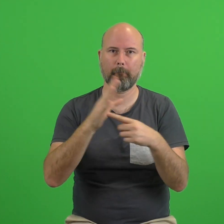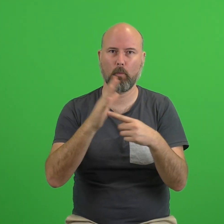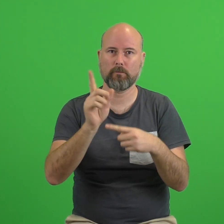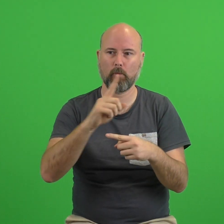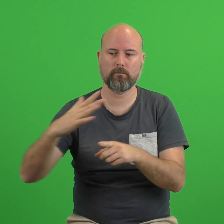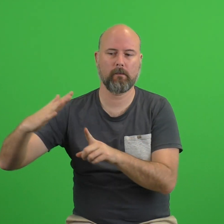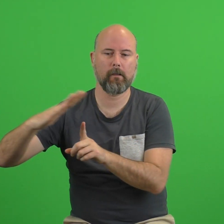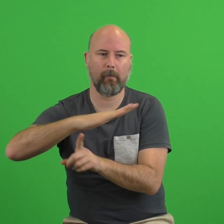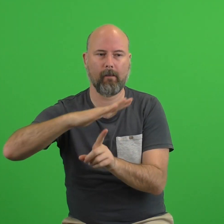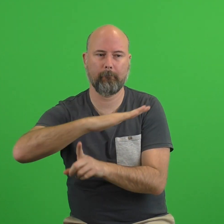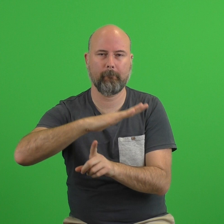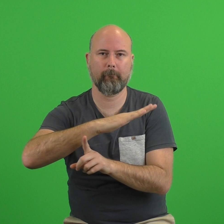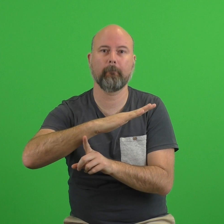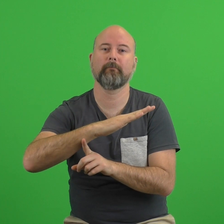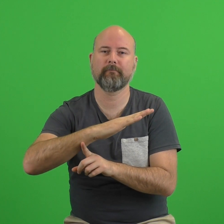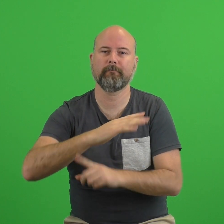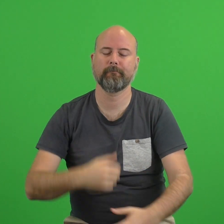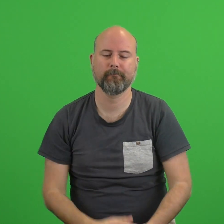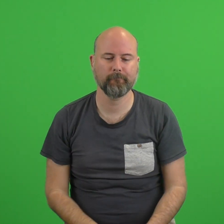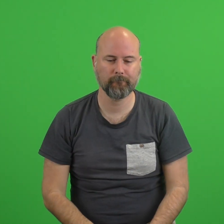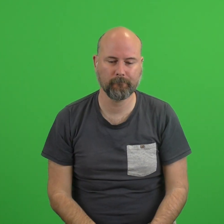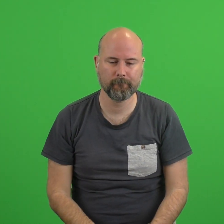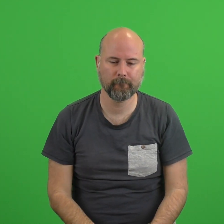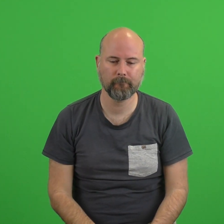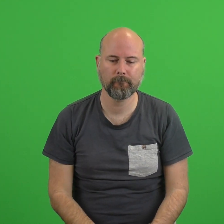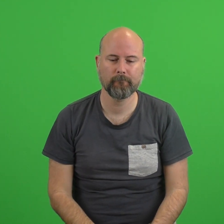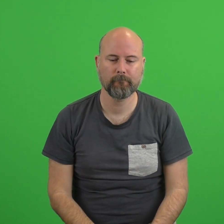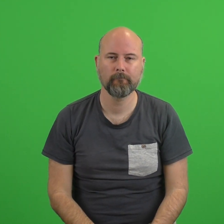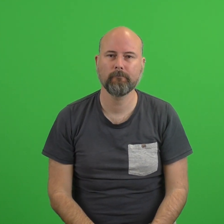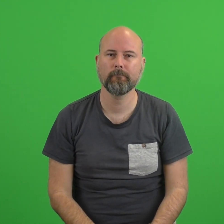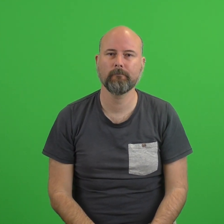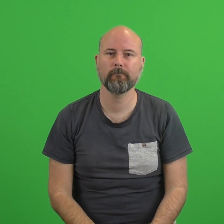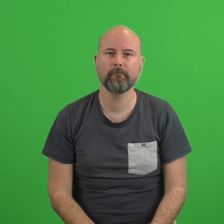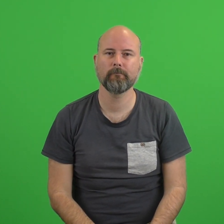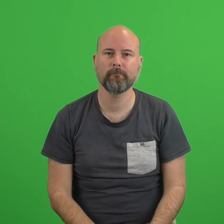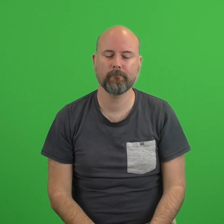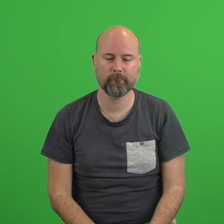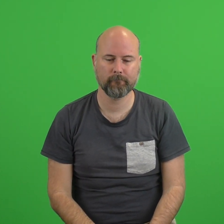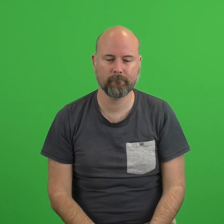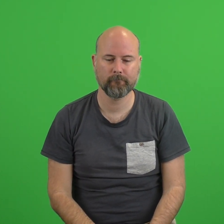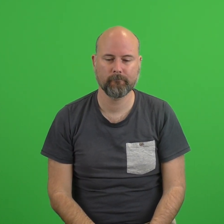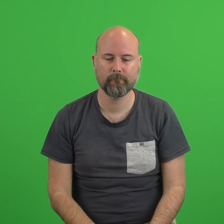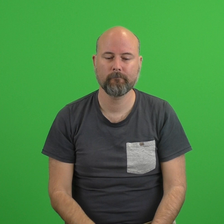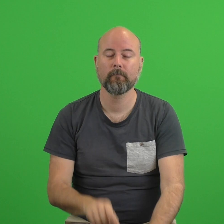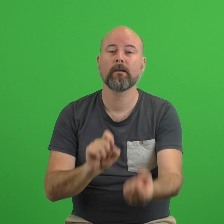that space. And again, it's very important that the sign blame reflects that space that we've set up.